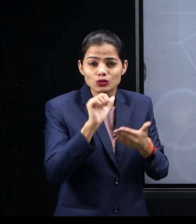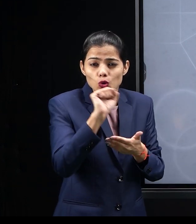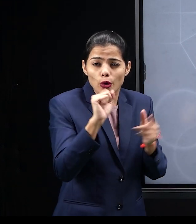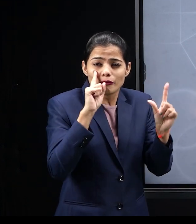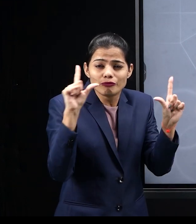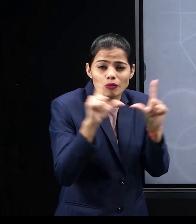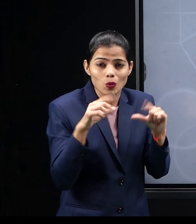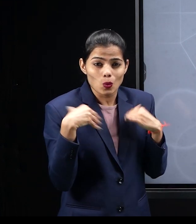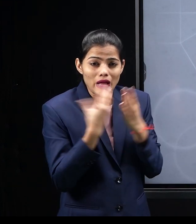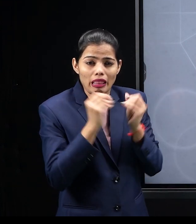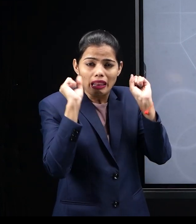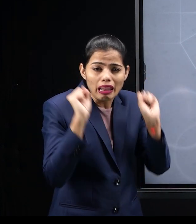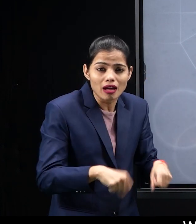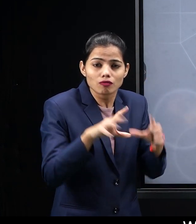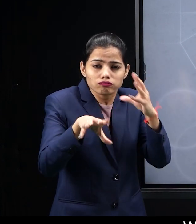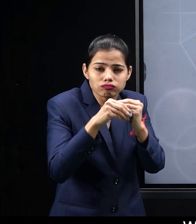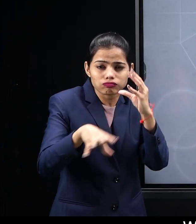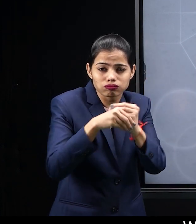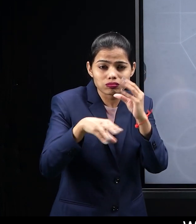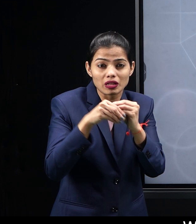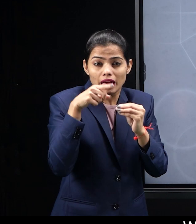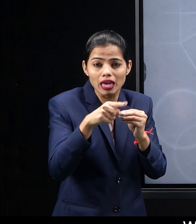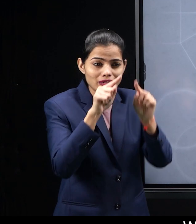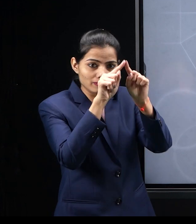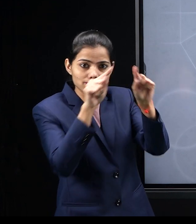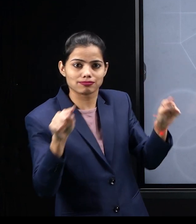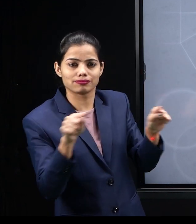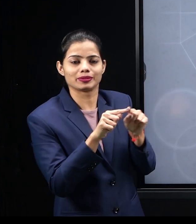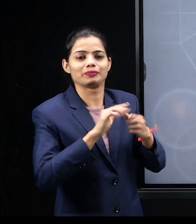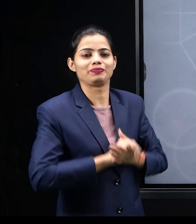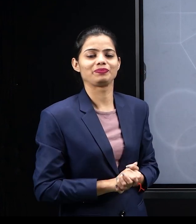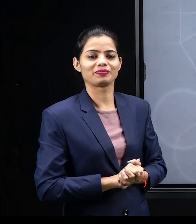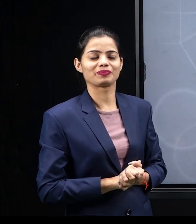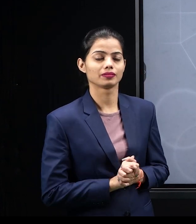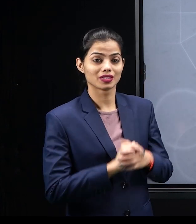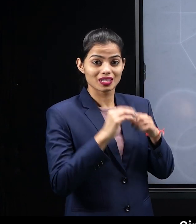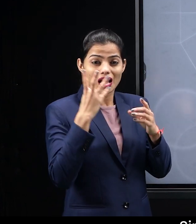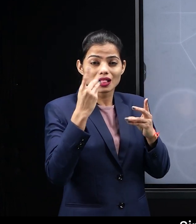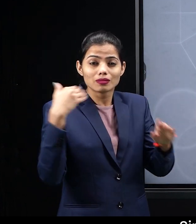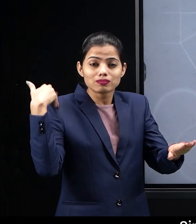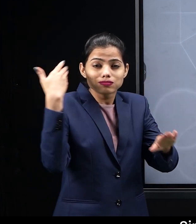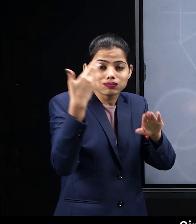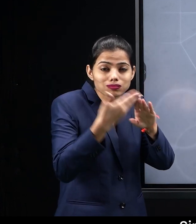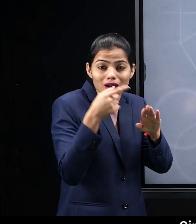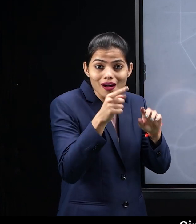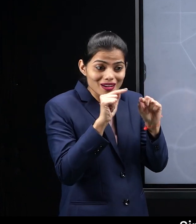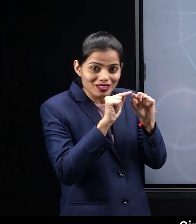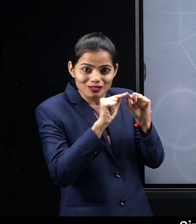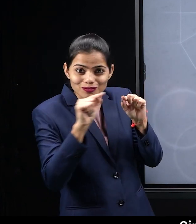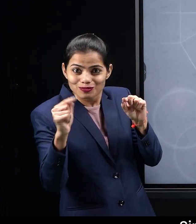This completes our proof. We can additionally conclude that in a triangle, since the sum of any two sides